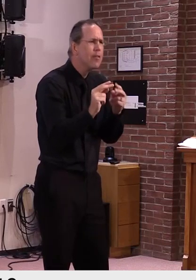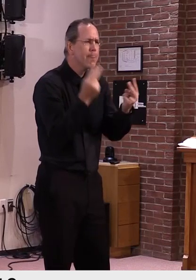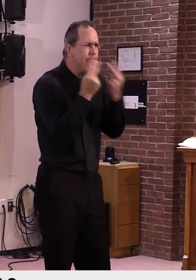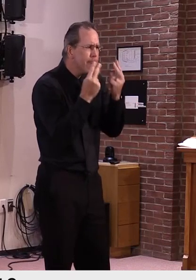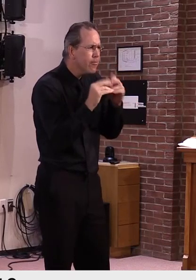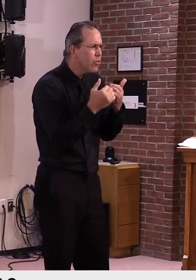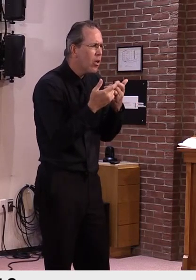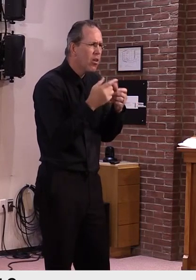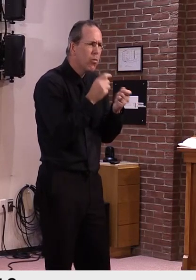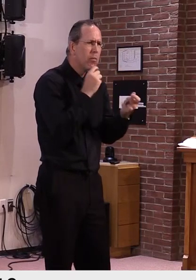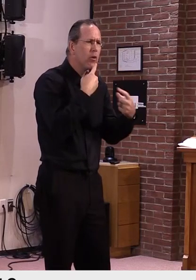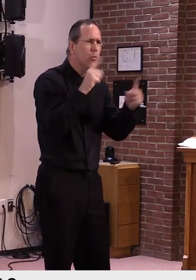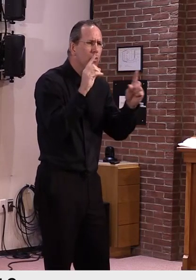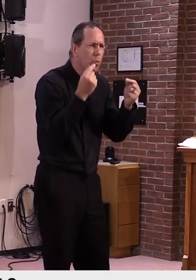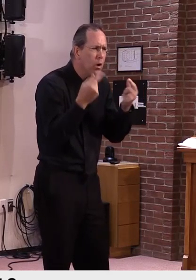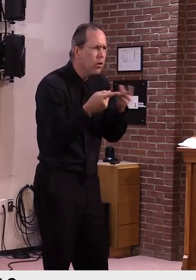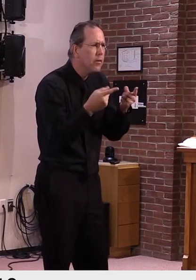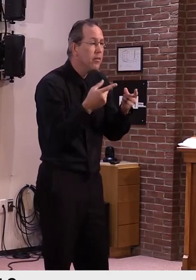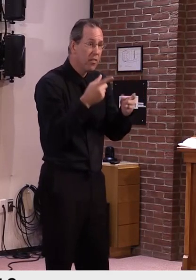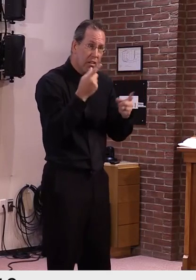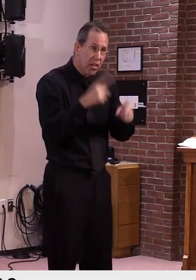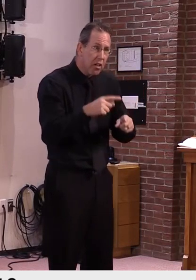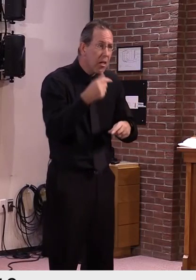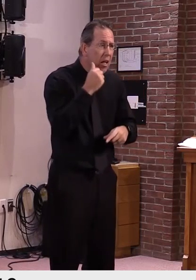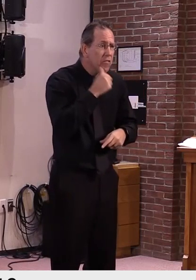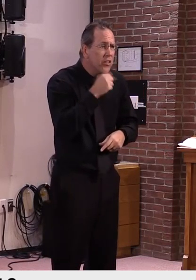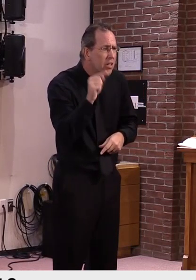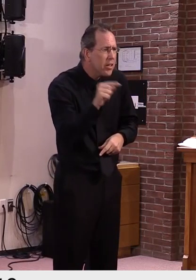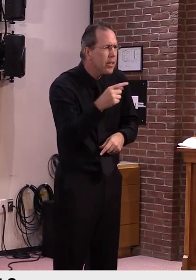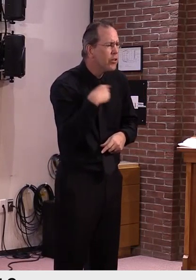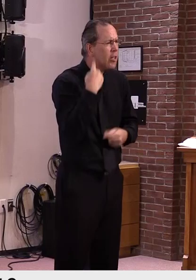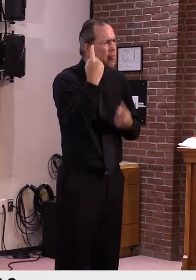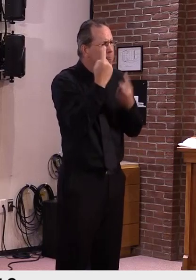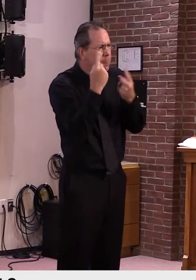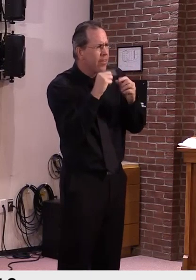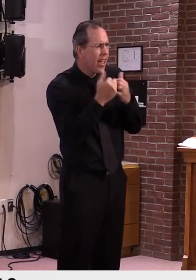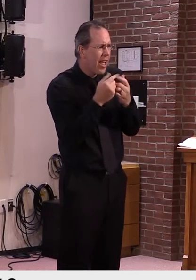is important as we move forward. And